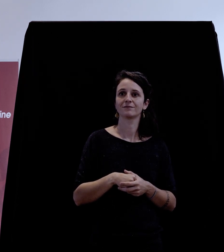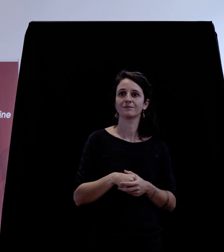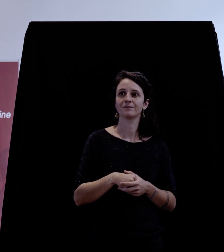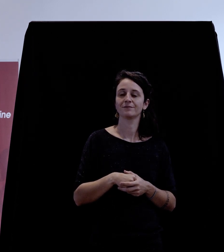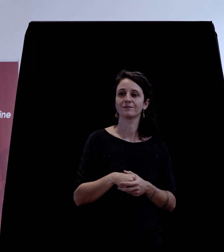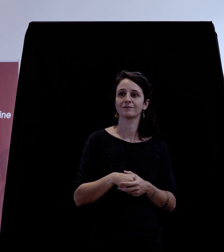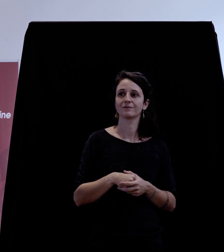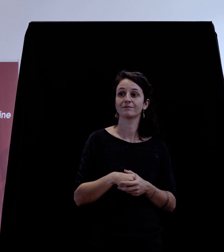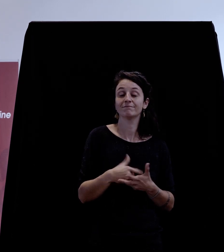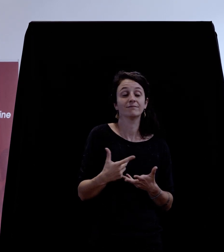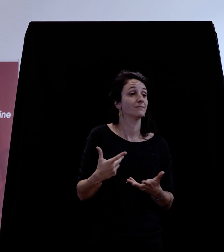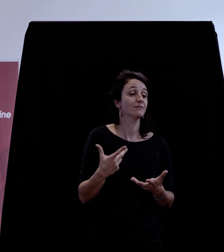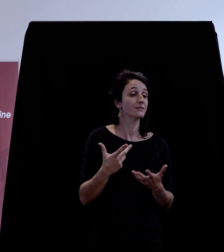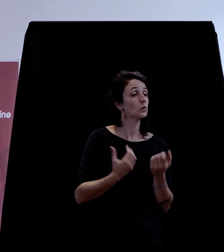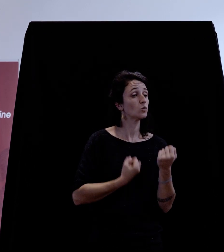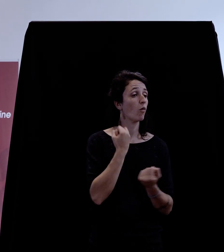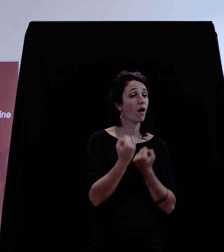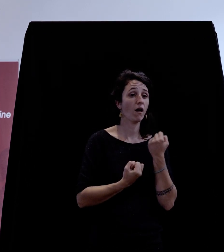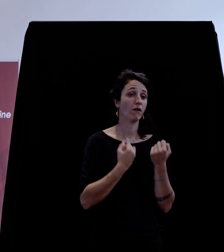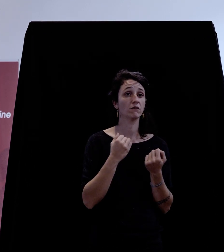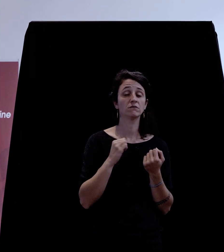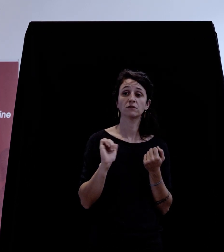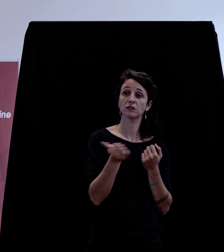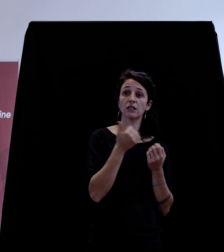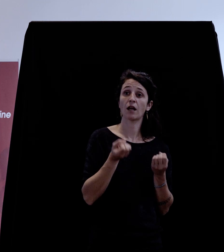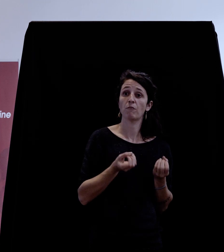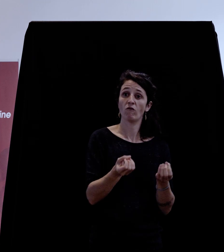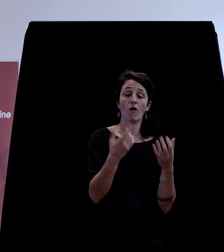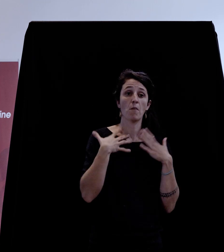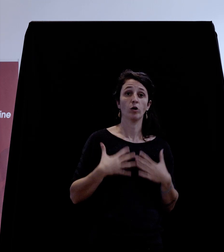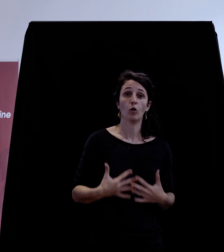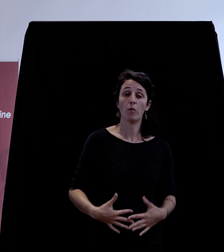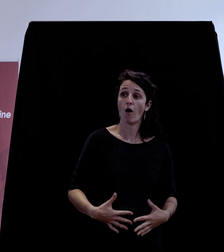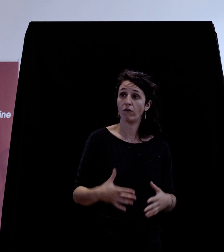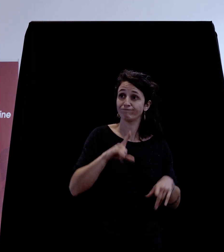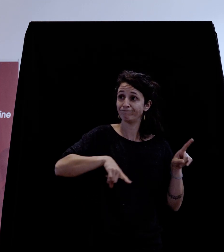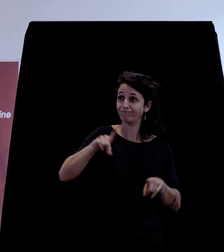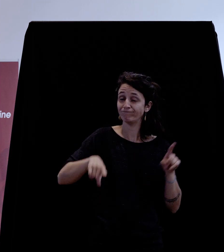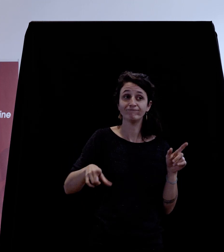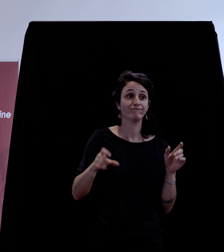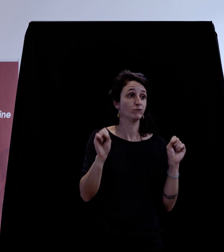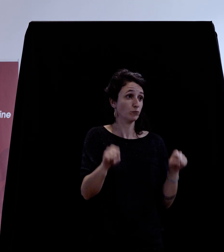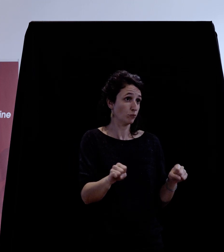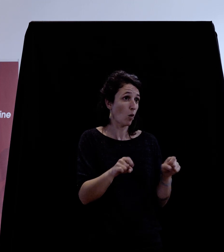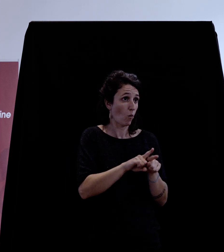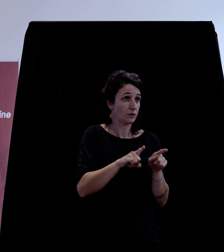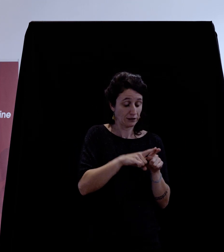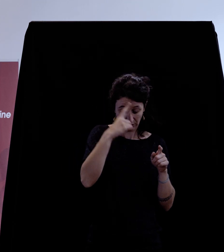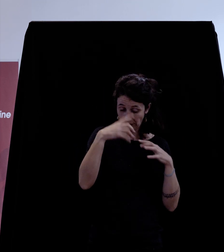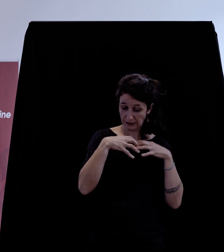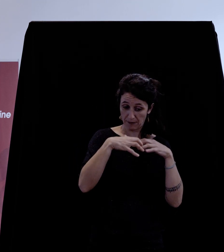behaviorally, but it can also affect normal brain and neurological development. So we don't know how much pain our infants